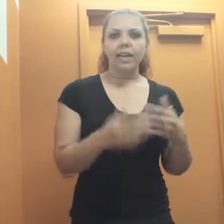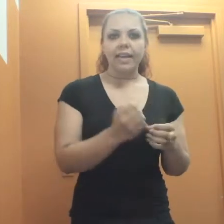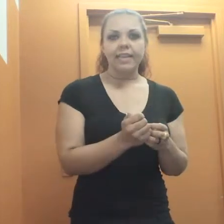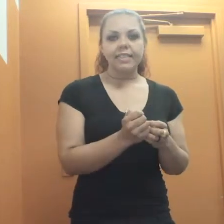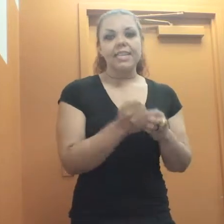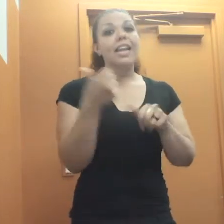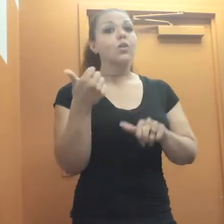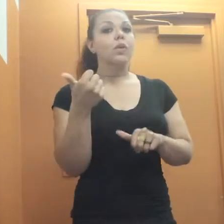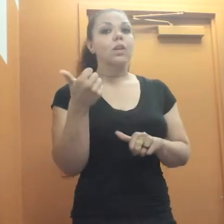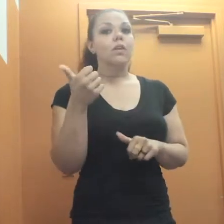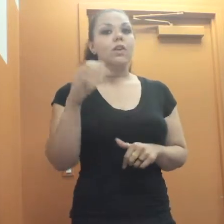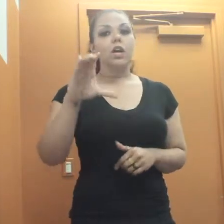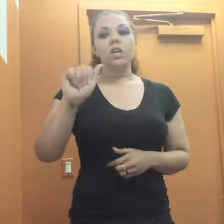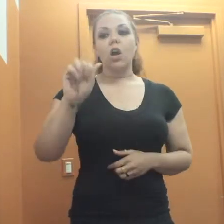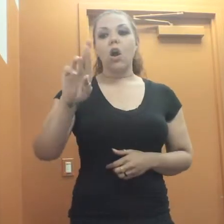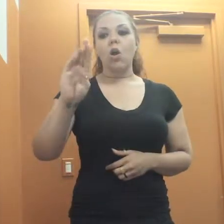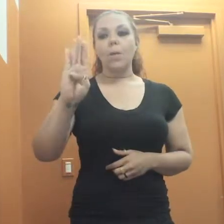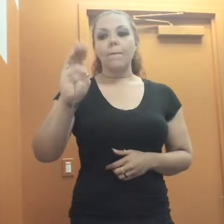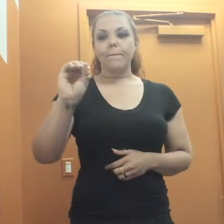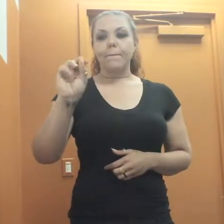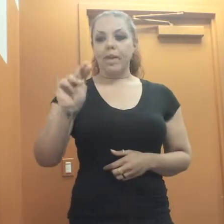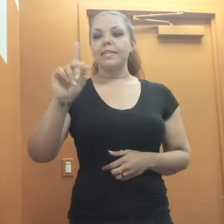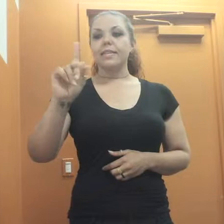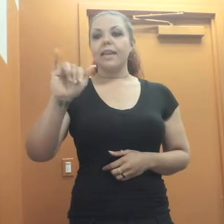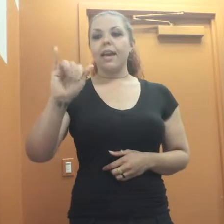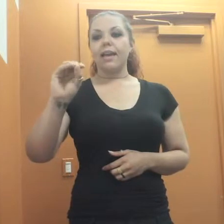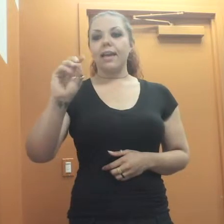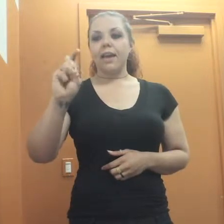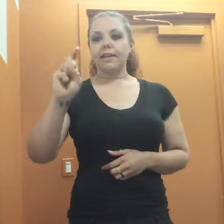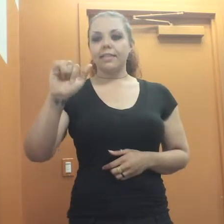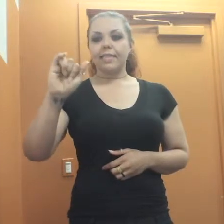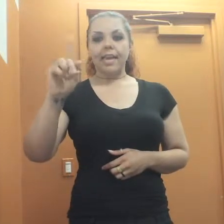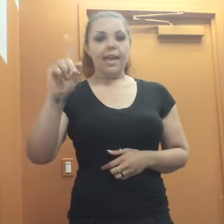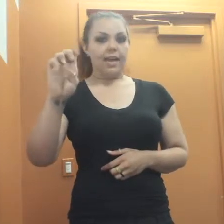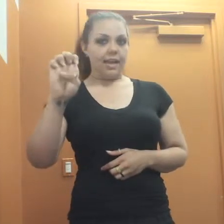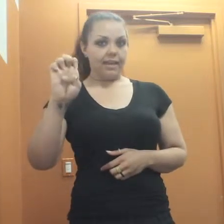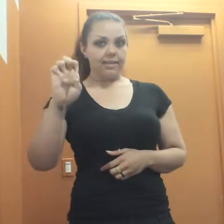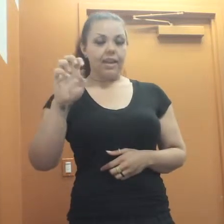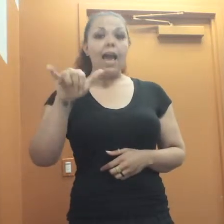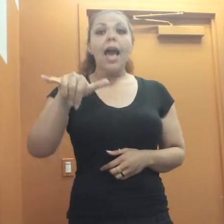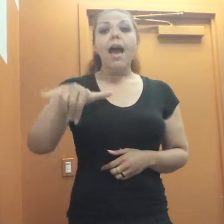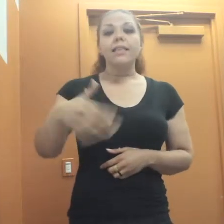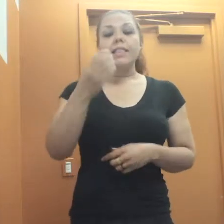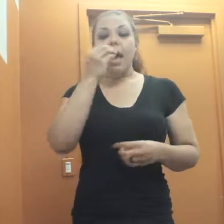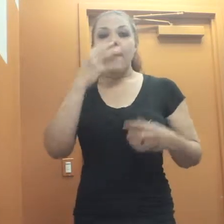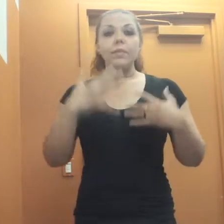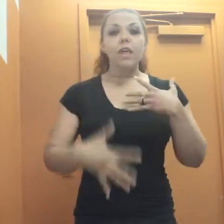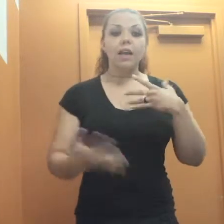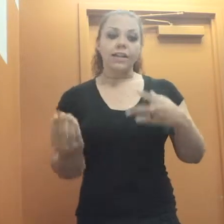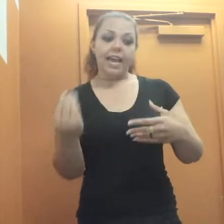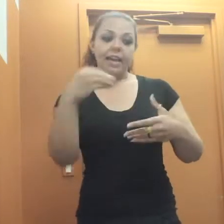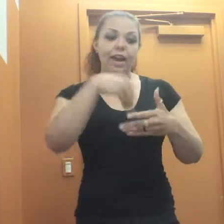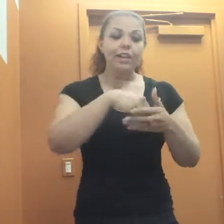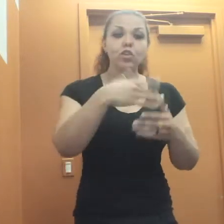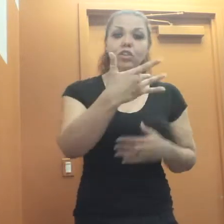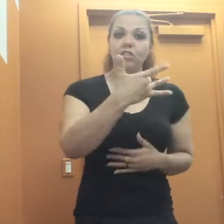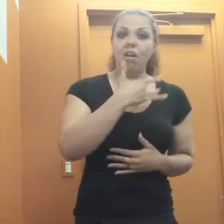dioxide, that blood comes in, and then the heart pumps it through and takes